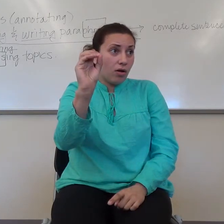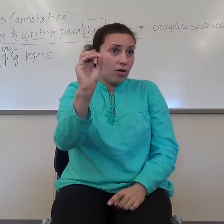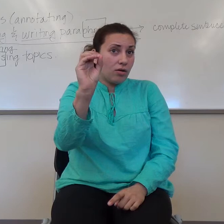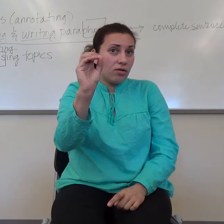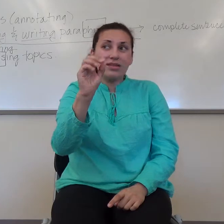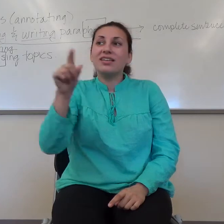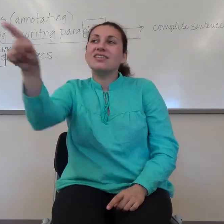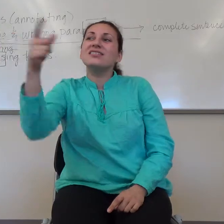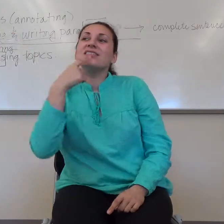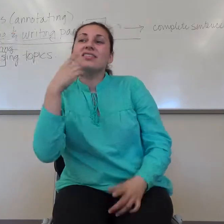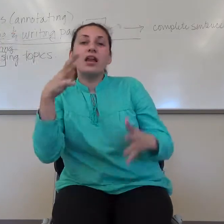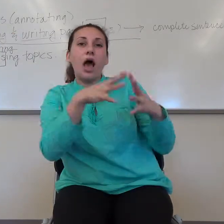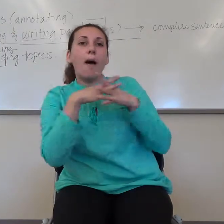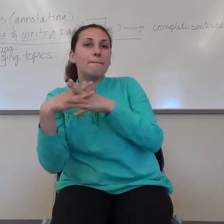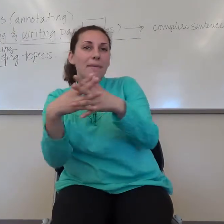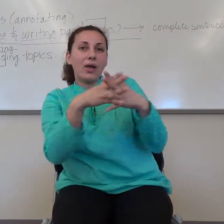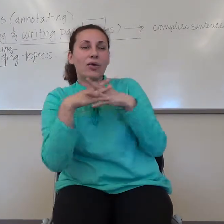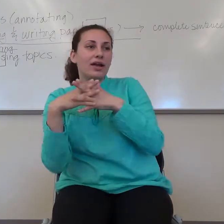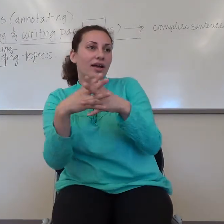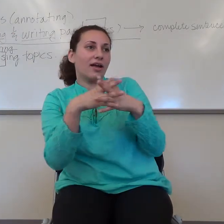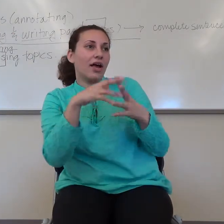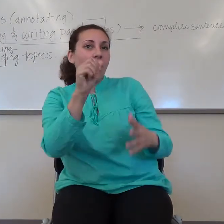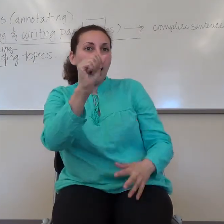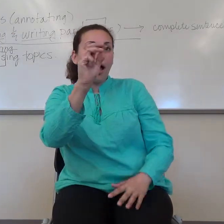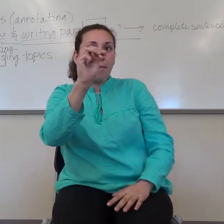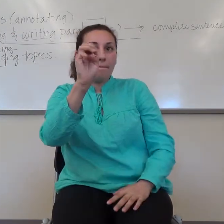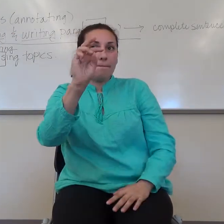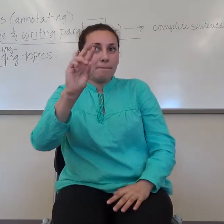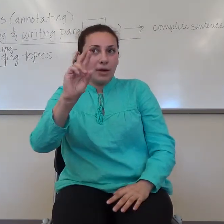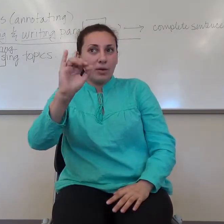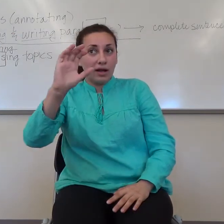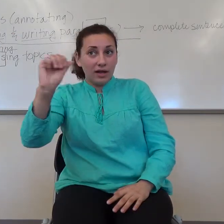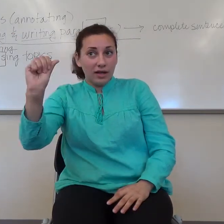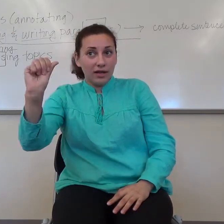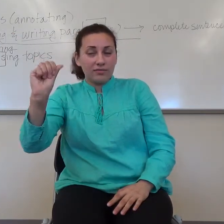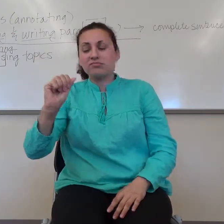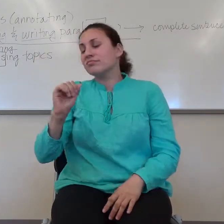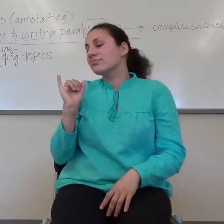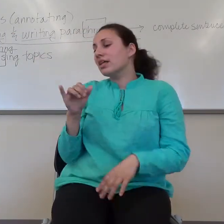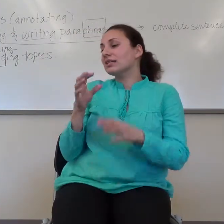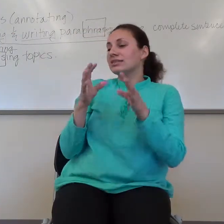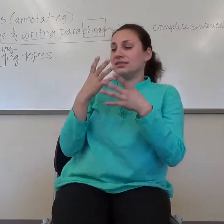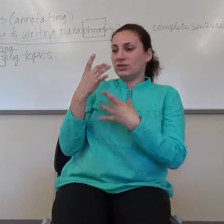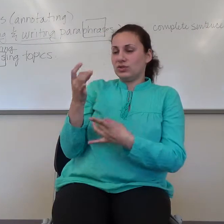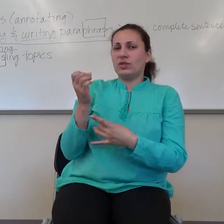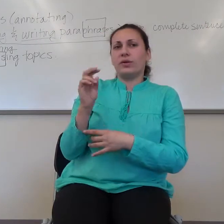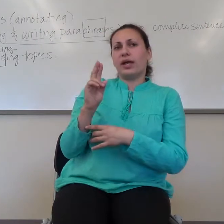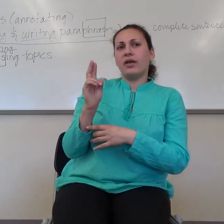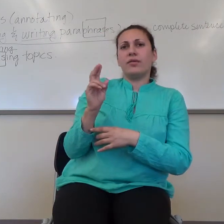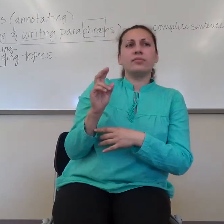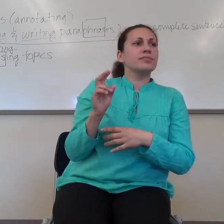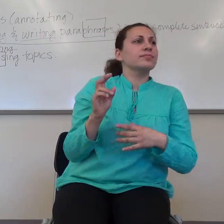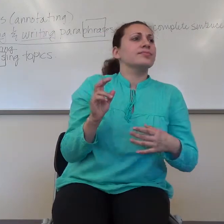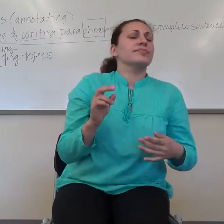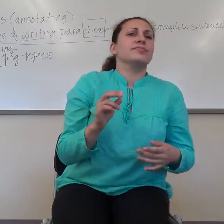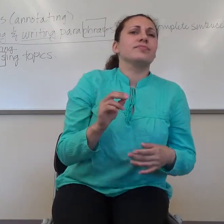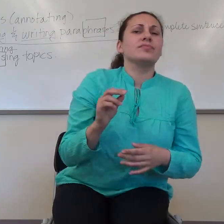right, that actually, that's, okay, that's interesting. Because where did we get this, where did that name came from?